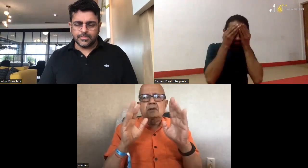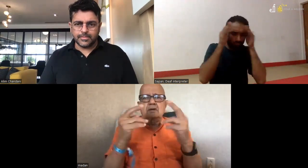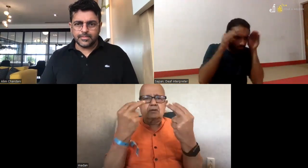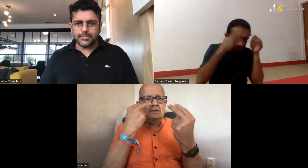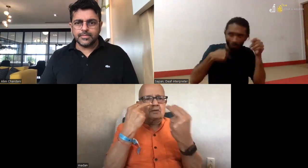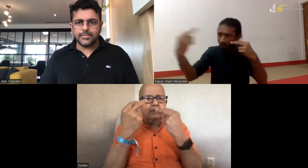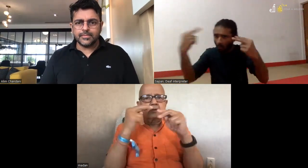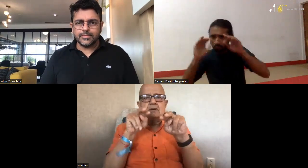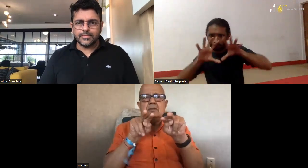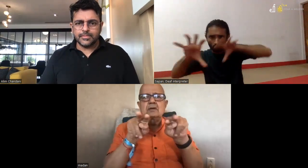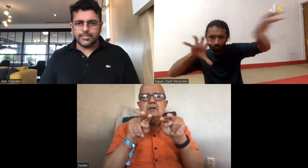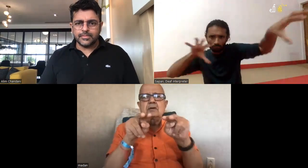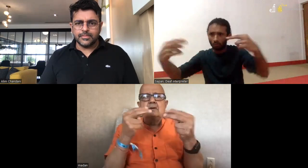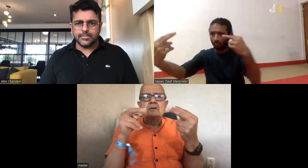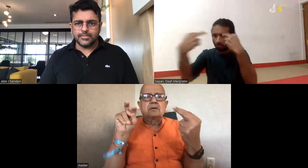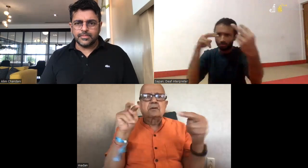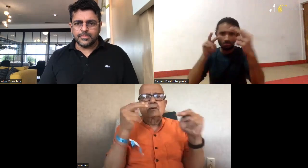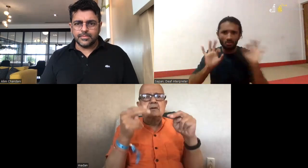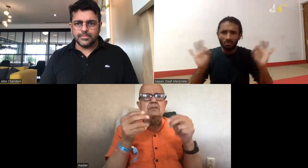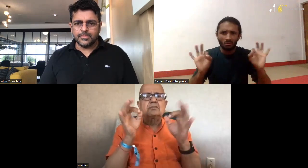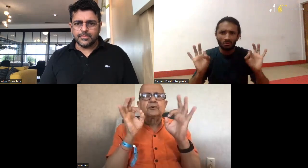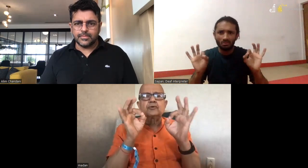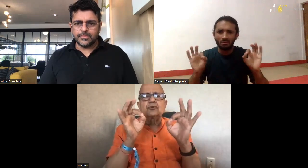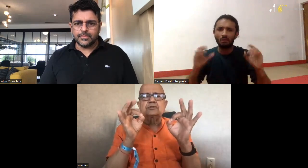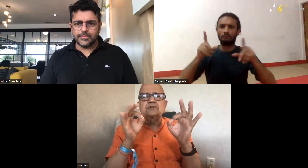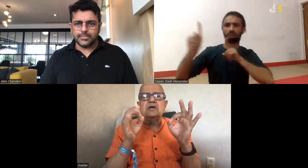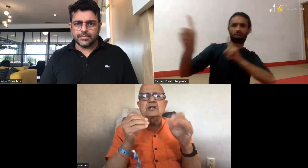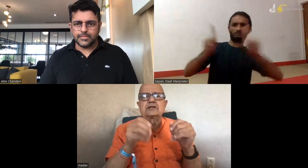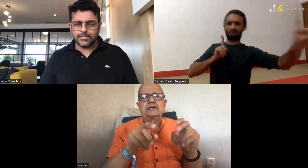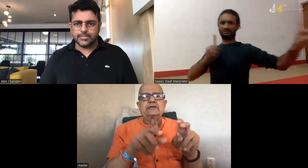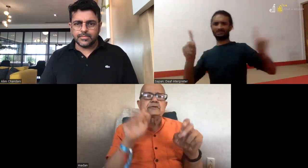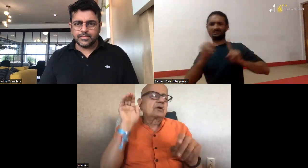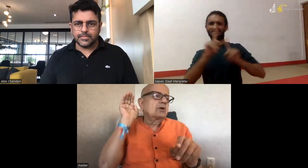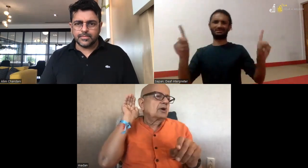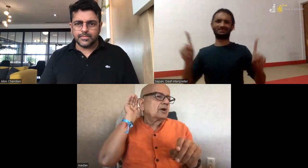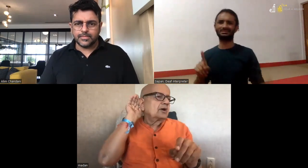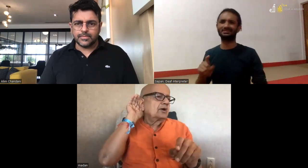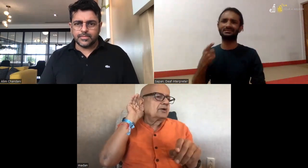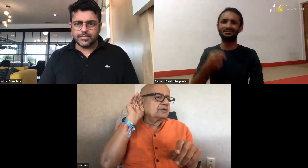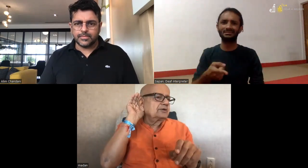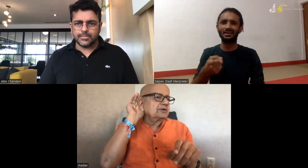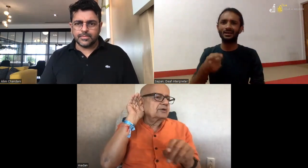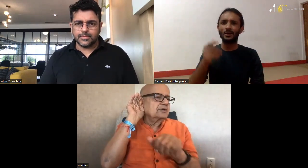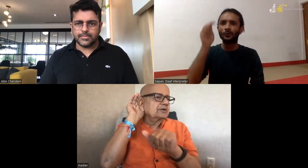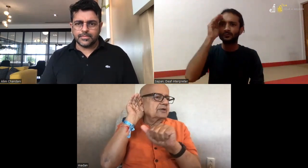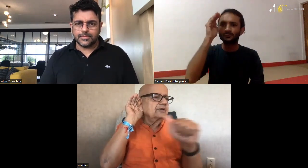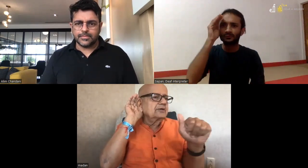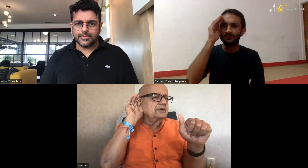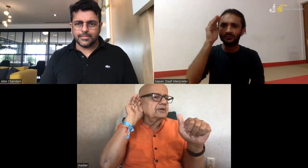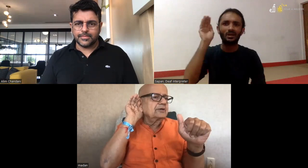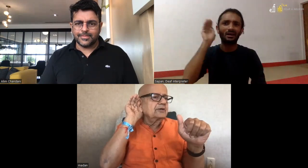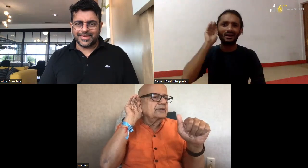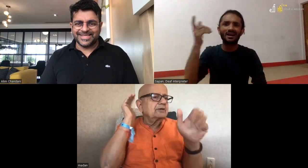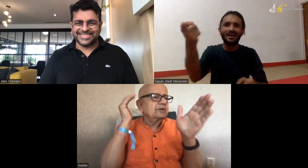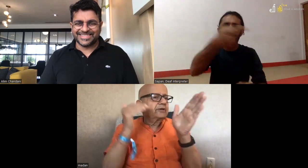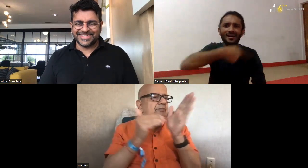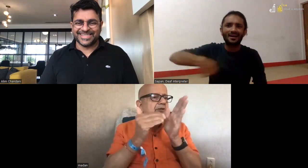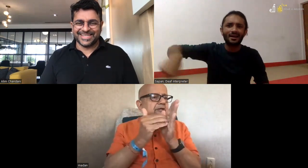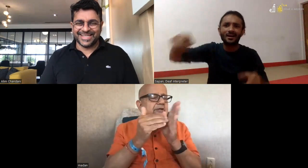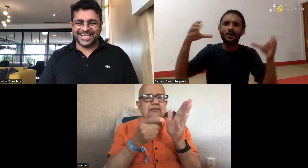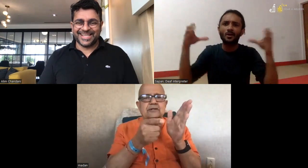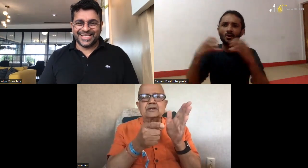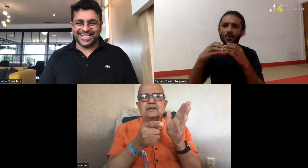go and not say, I'm not going to do this. How about you do this? Let's not point fingers at each other and take it on ourselves to